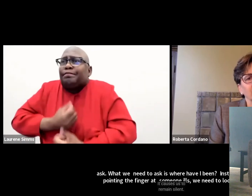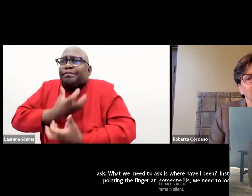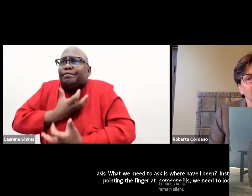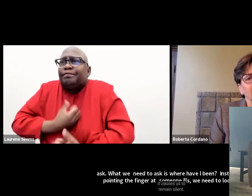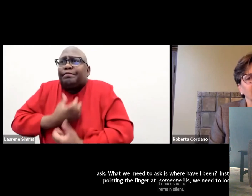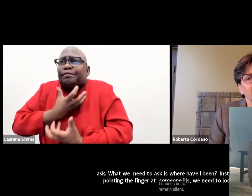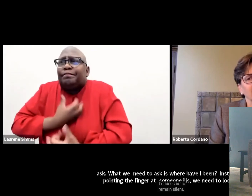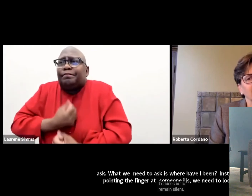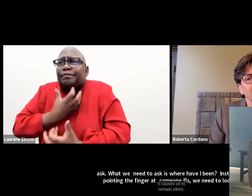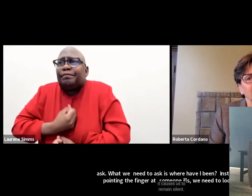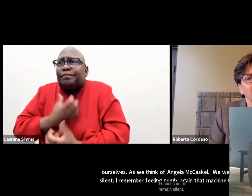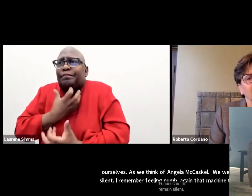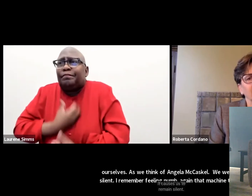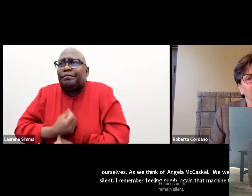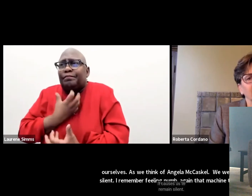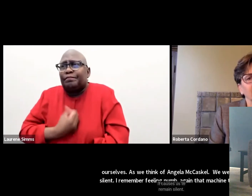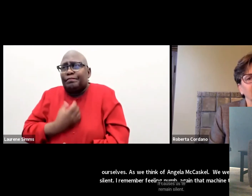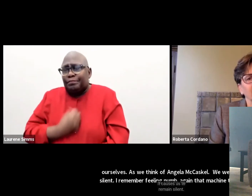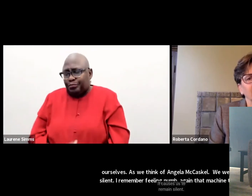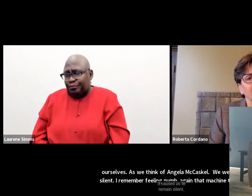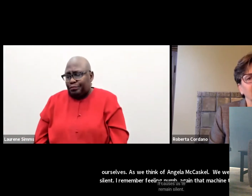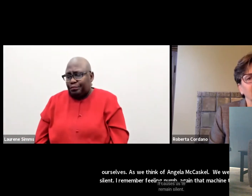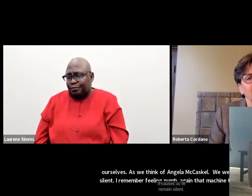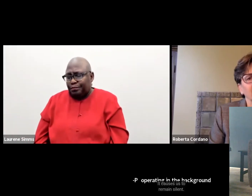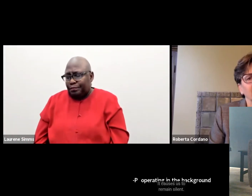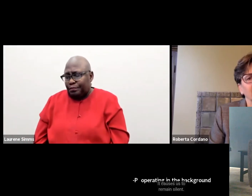which causes us to remain silent.